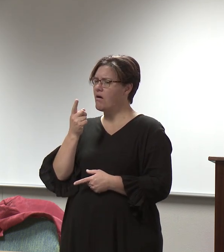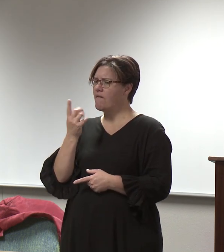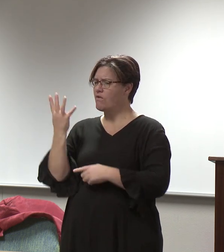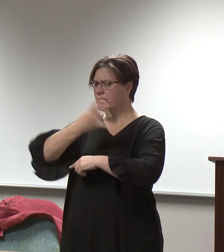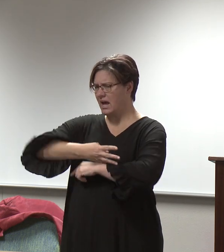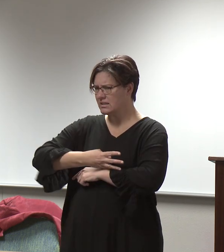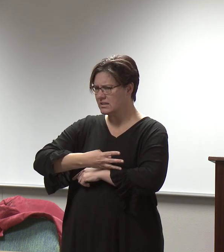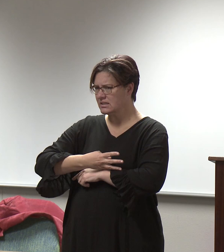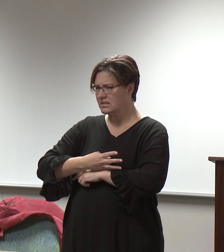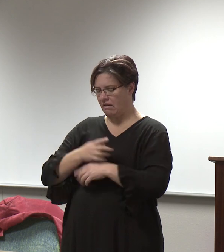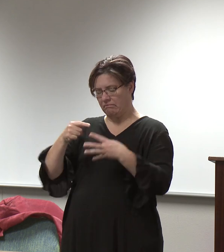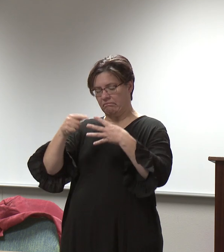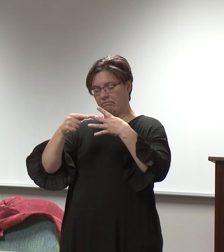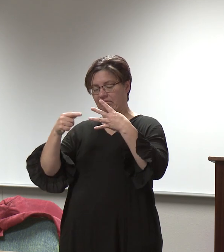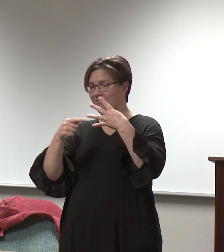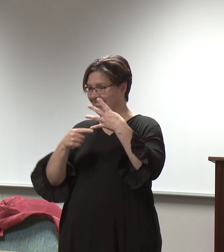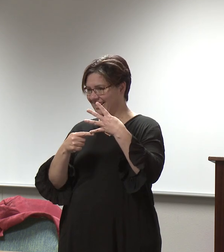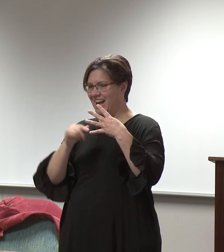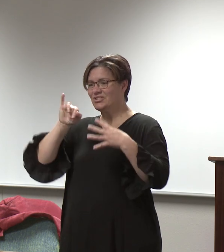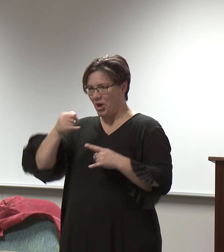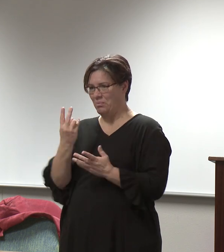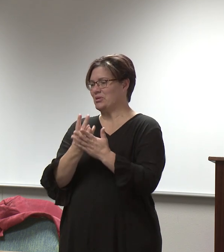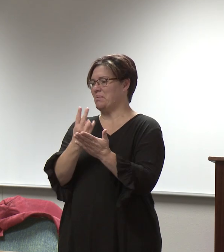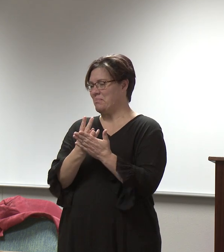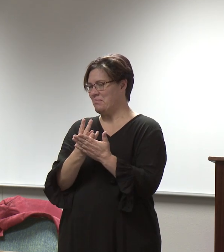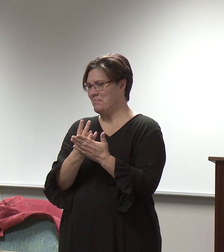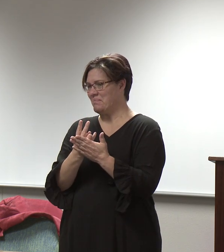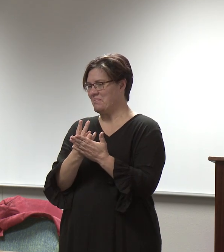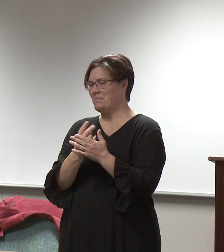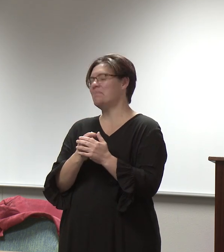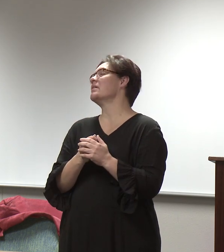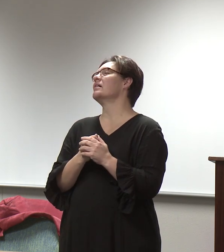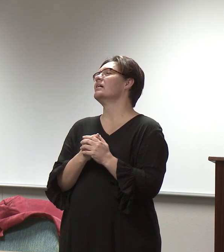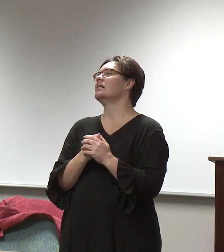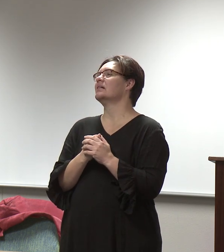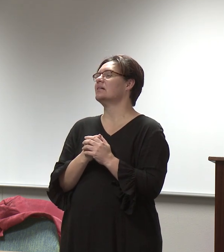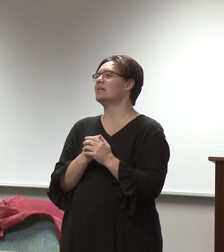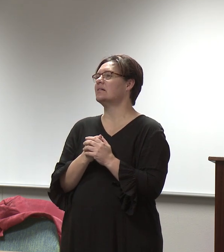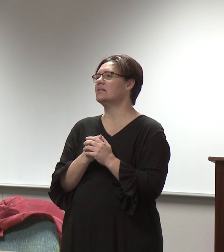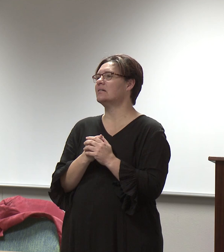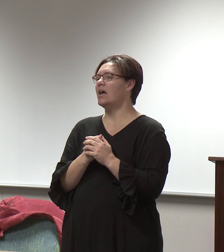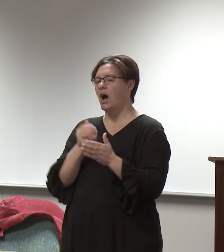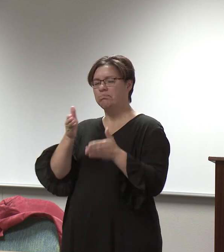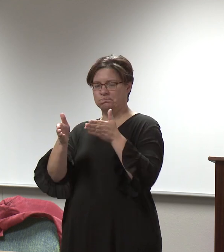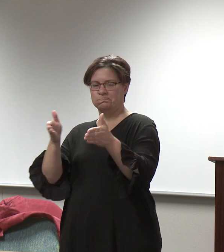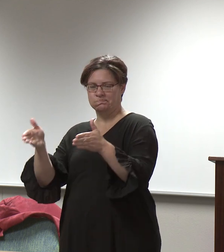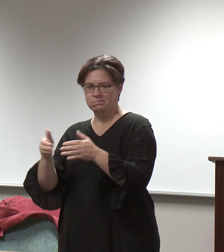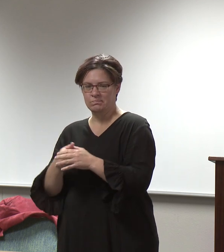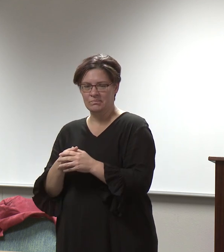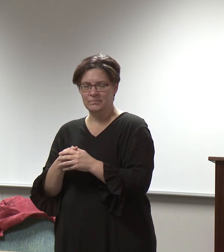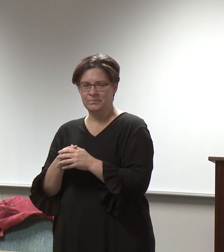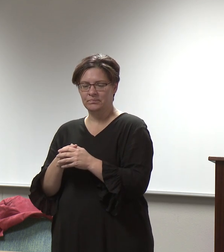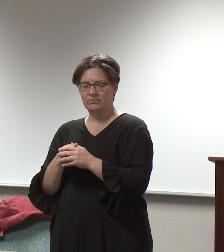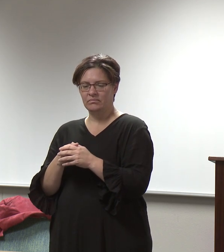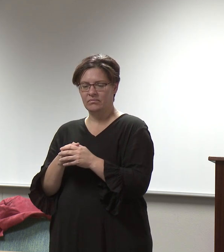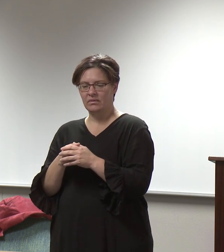4 days four talks in Johannesburg after a long time. It's really a good presence. You'll